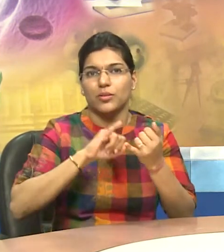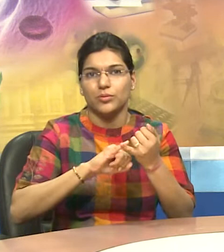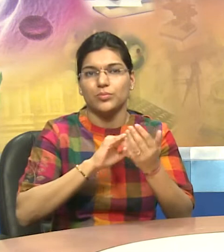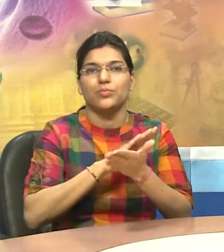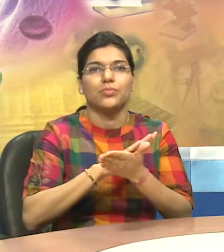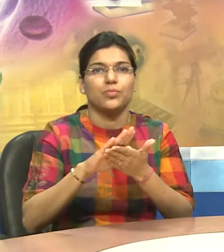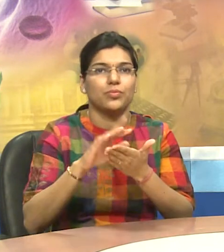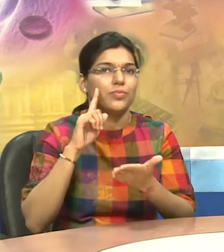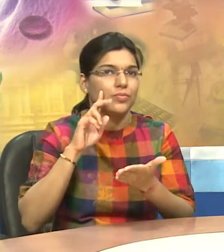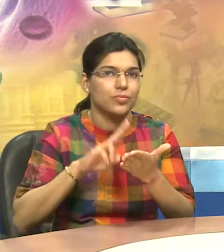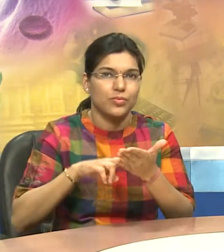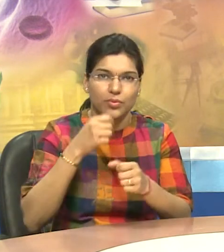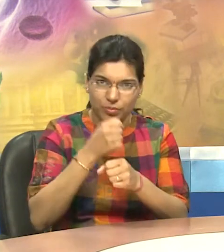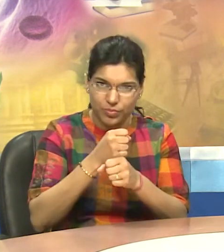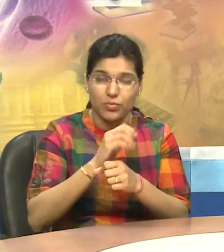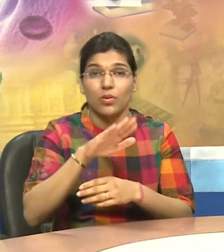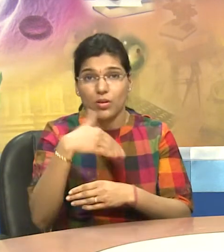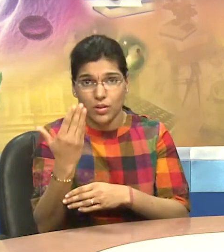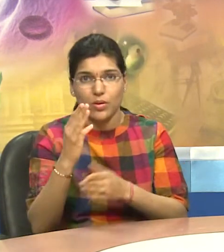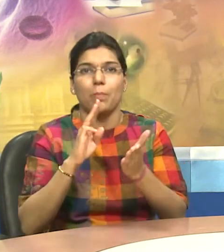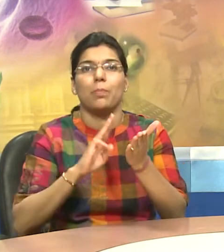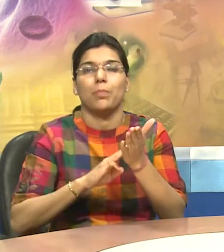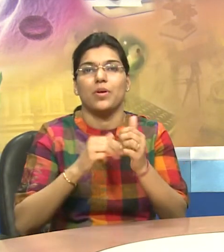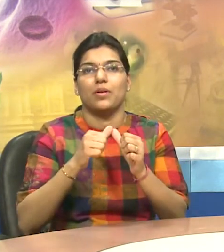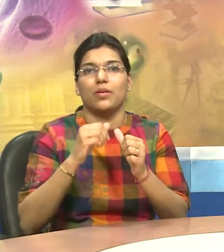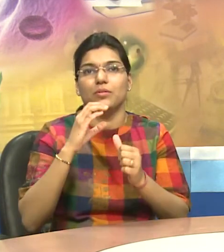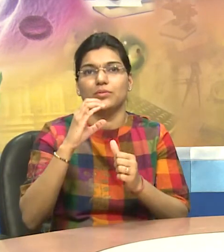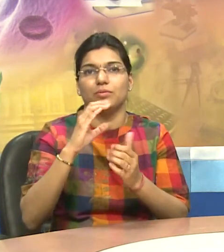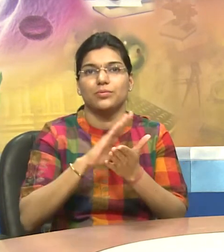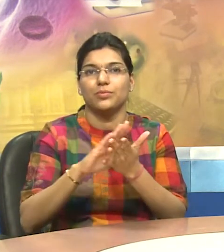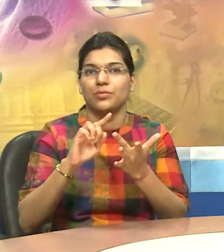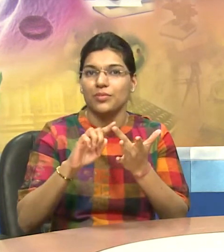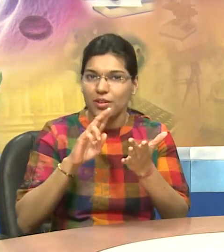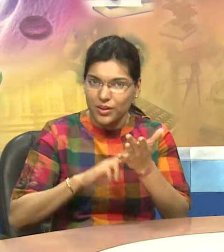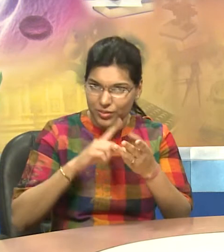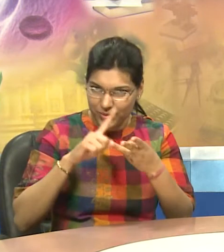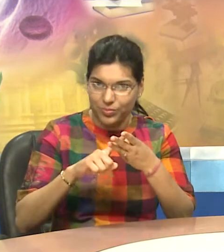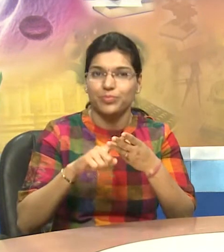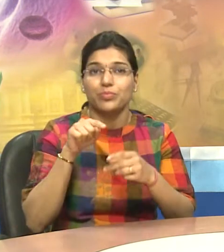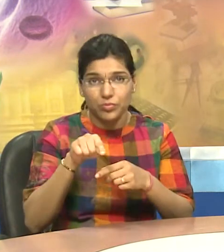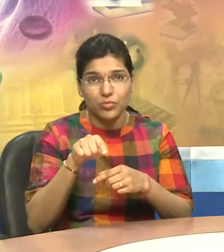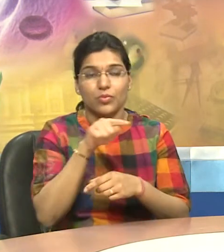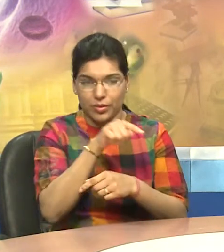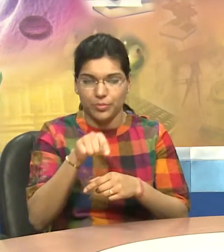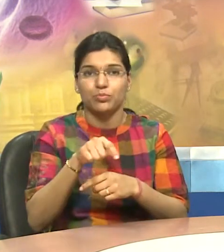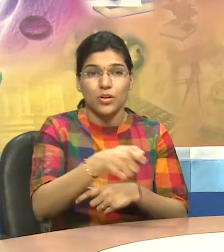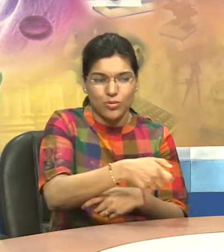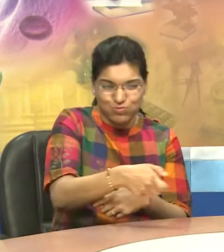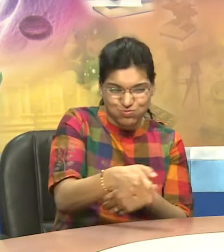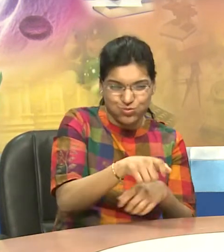Secondly, we use the machine which washes our clothes. It is washing machine.